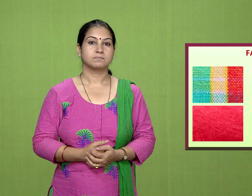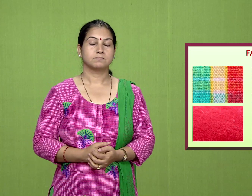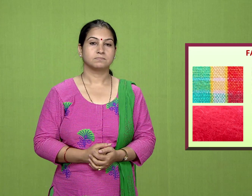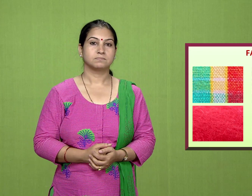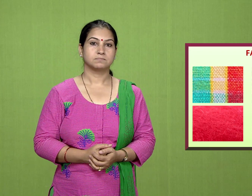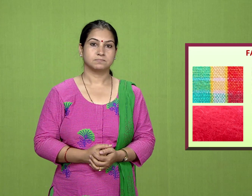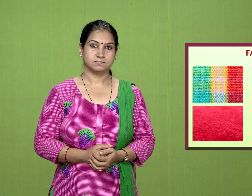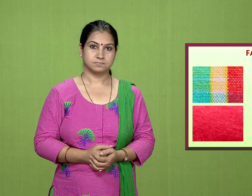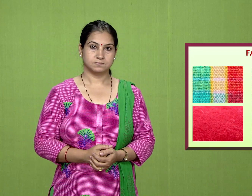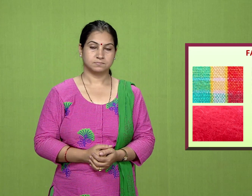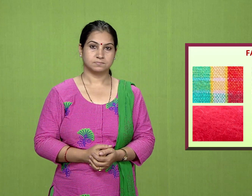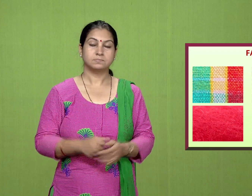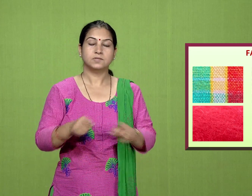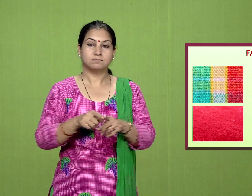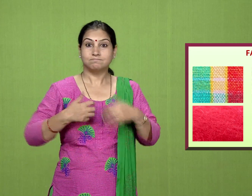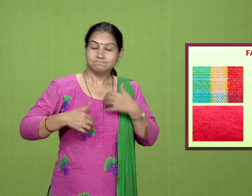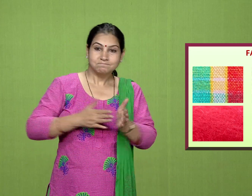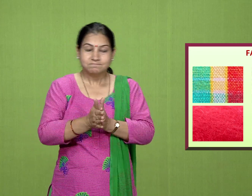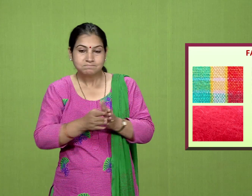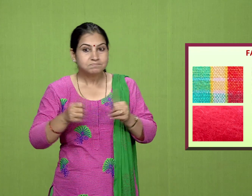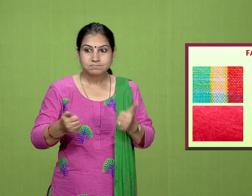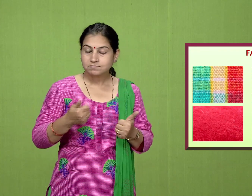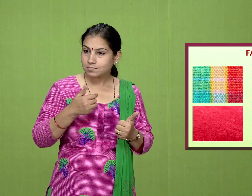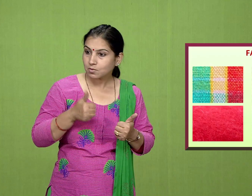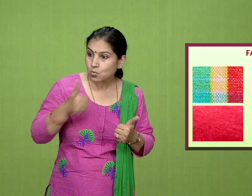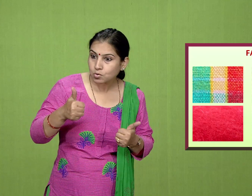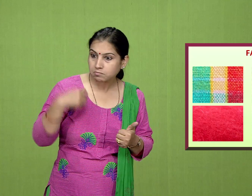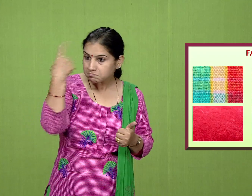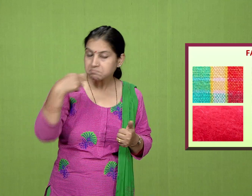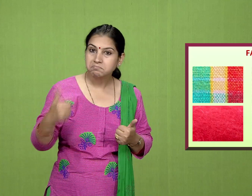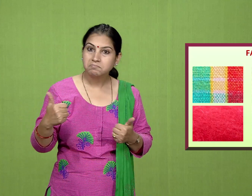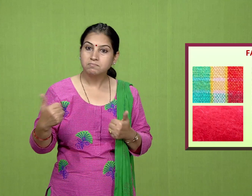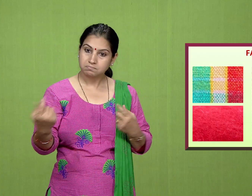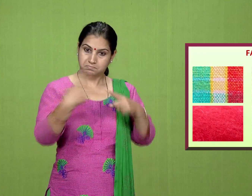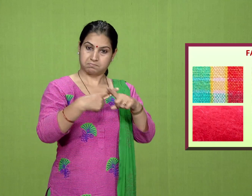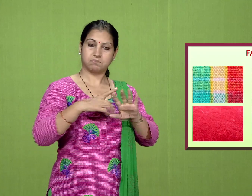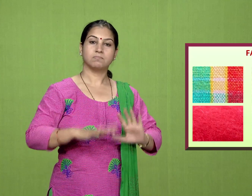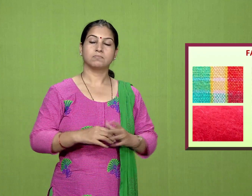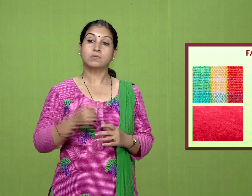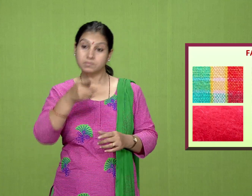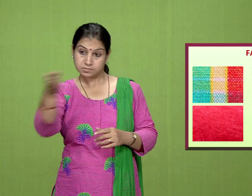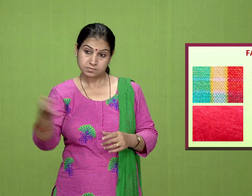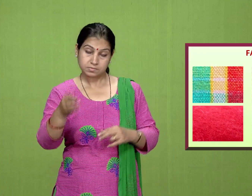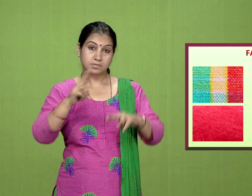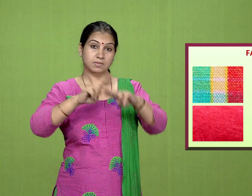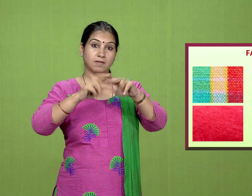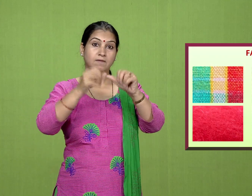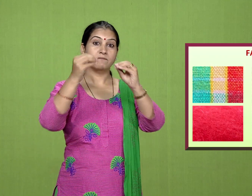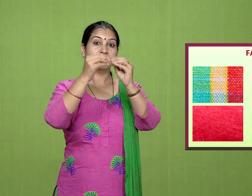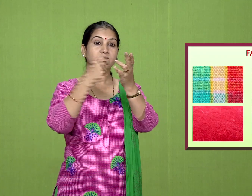variation, and interesting effects to the fabric. These fabrics are bulkier